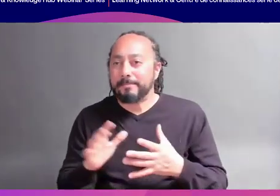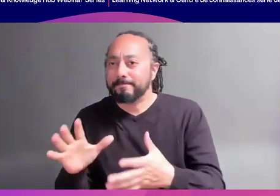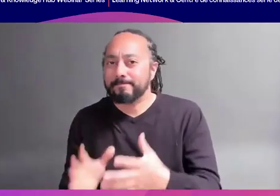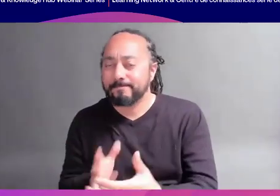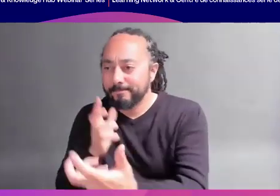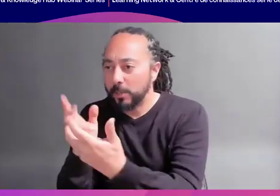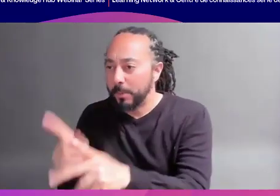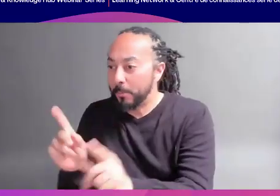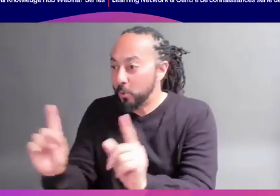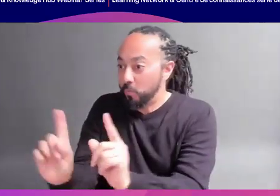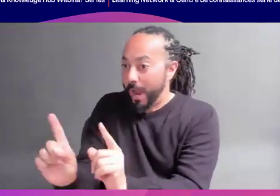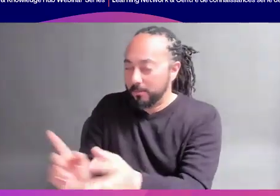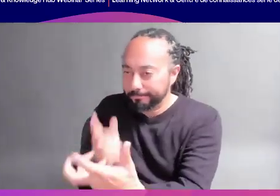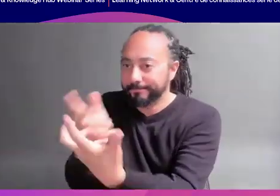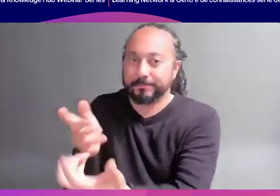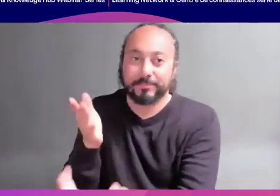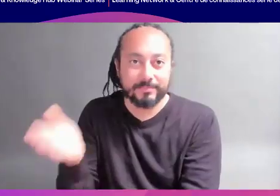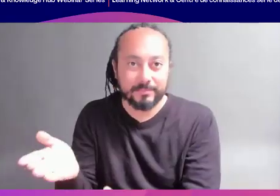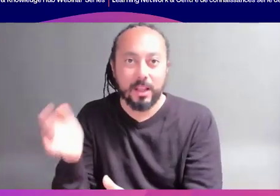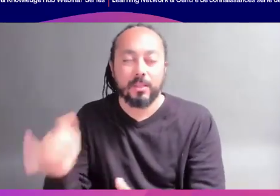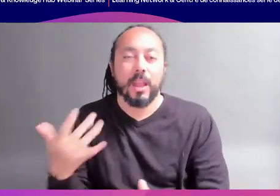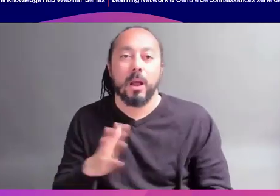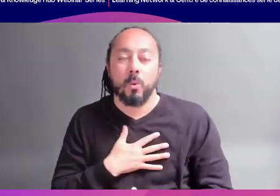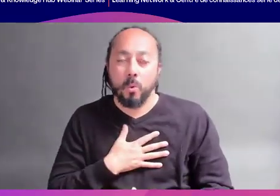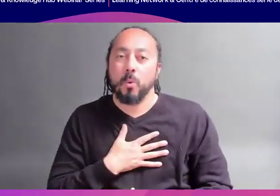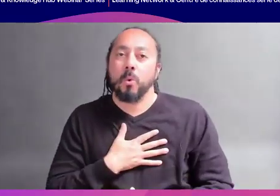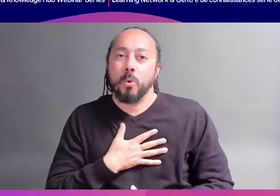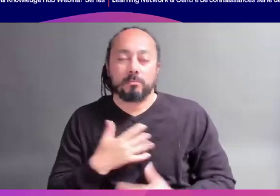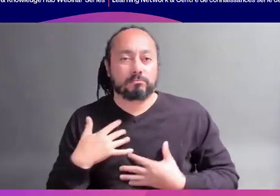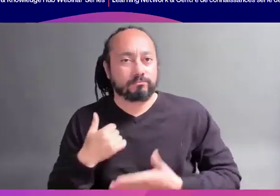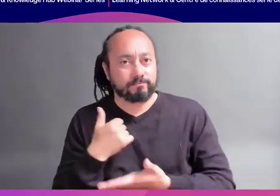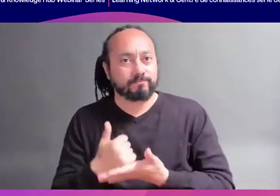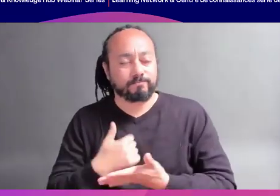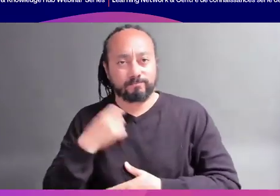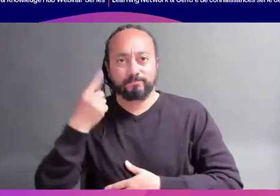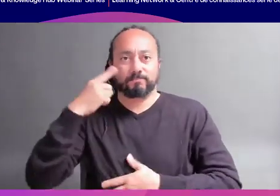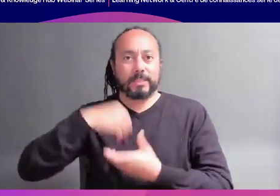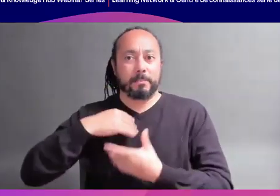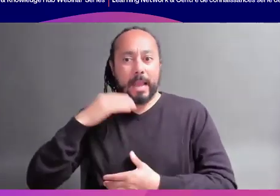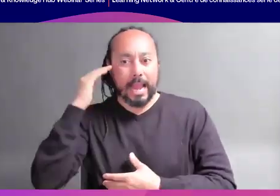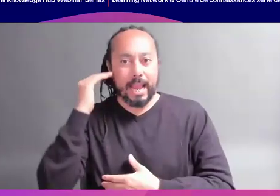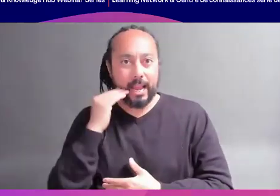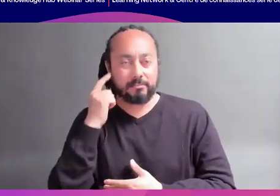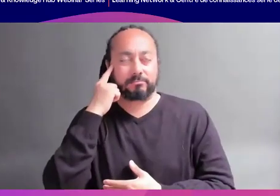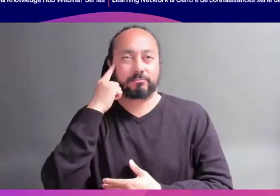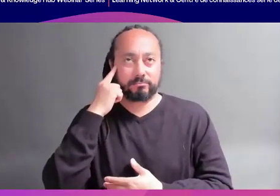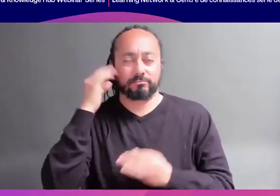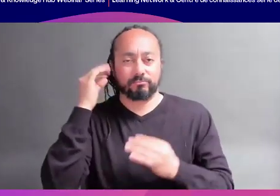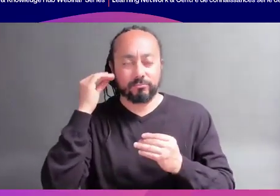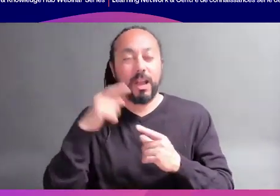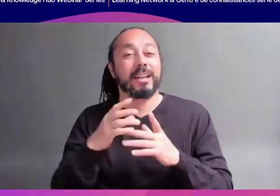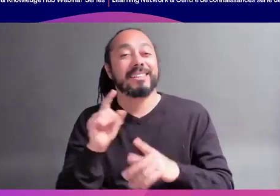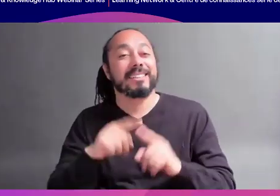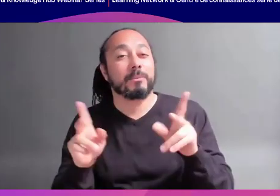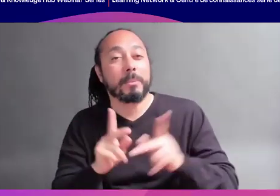is just really something that's resonating in my head, and some of the questions as well that are coming in around different populations and how